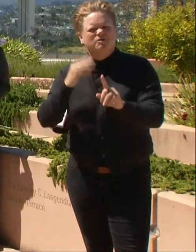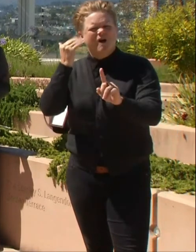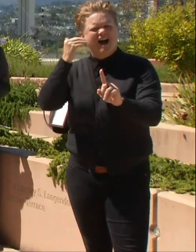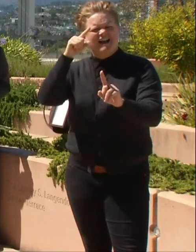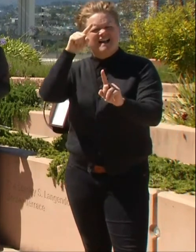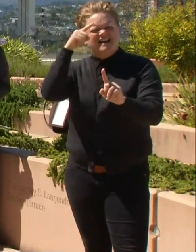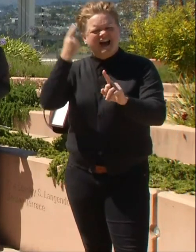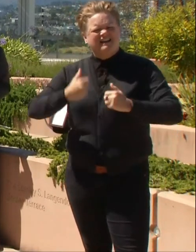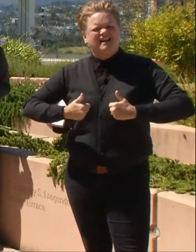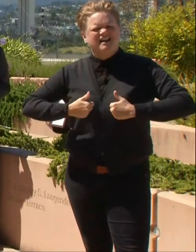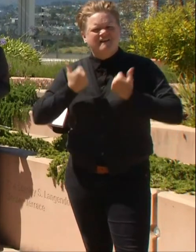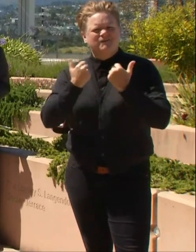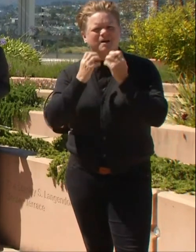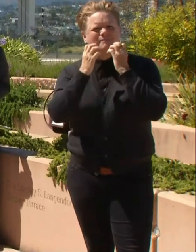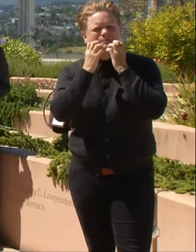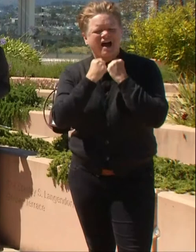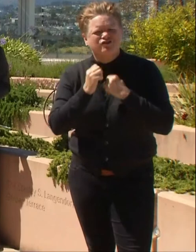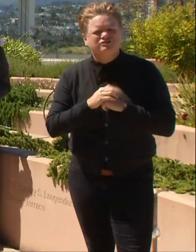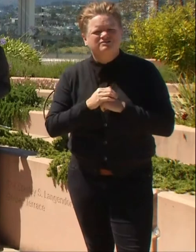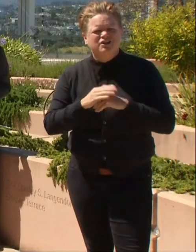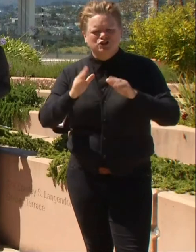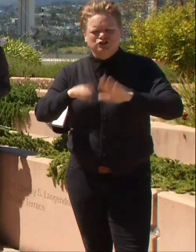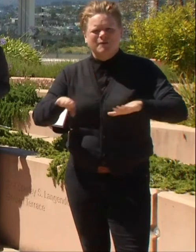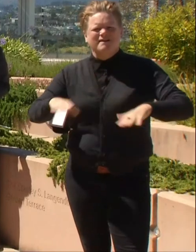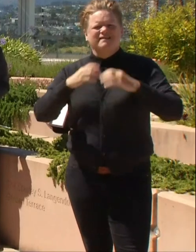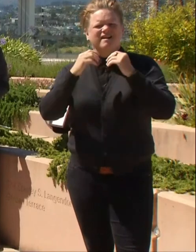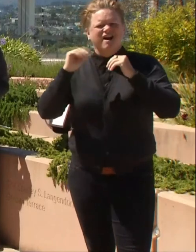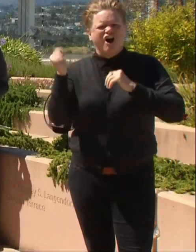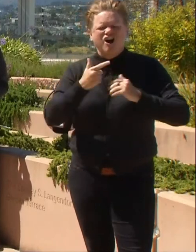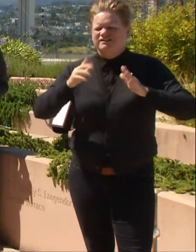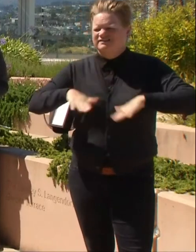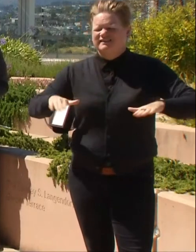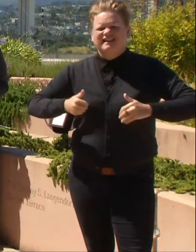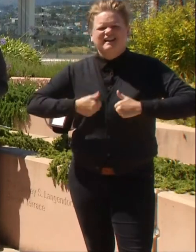all of our lives matter. Thank you very much.